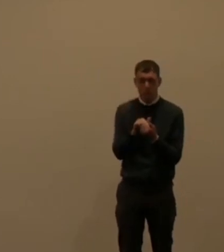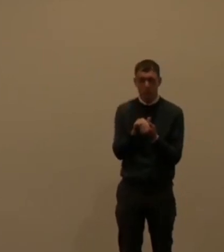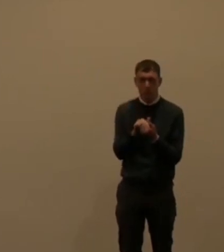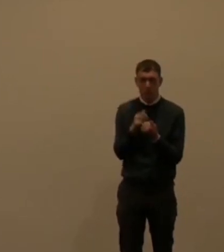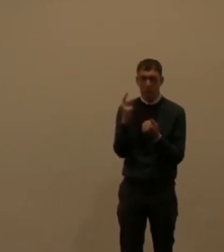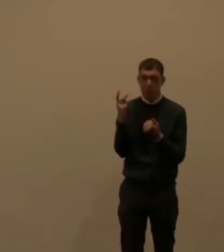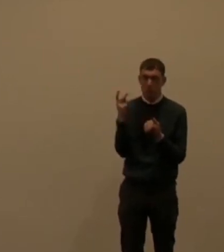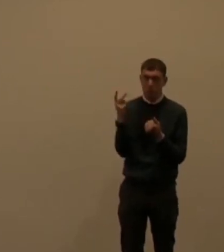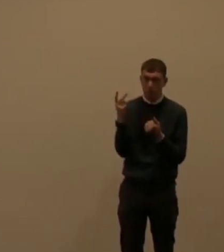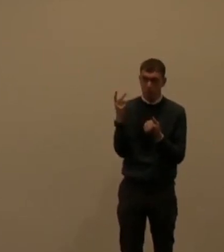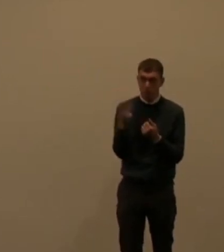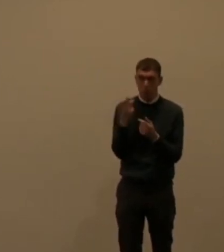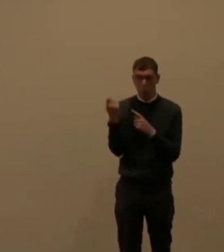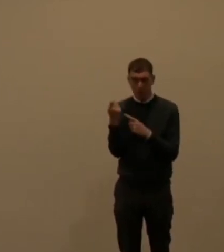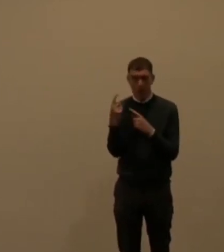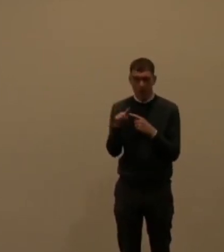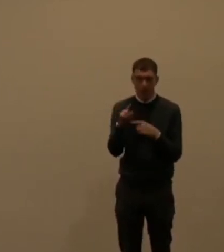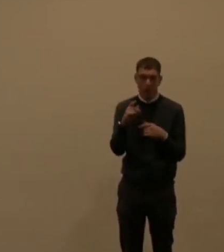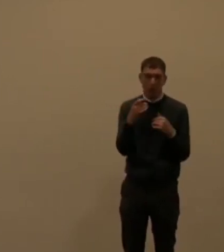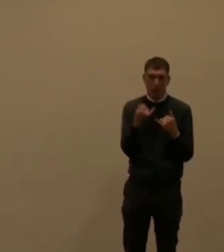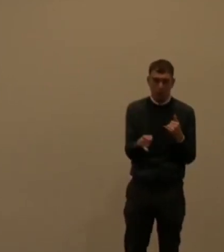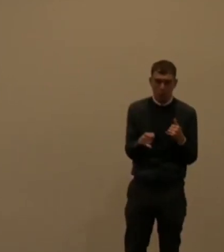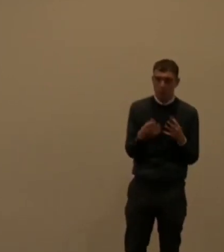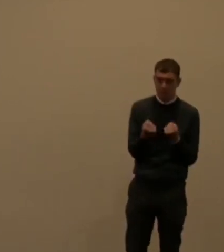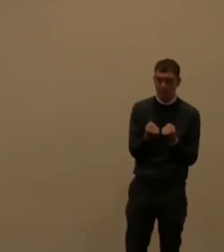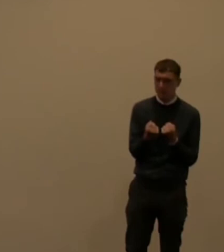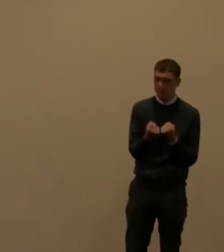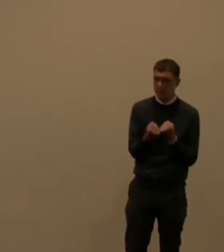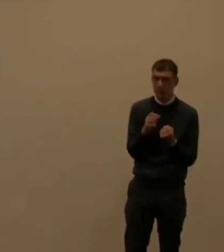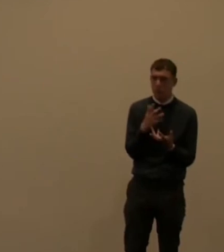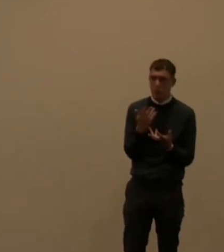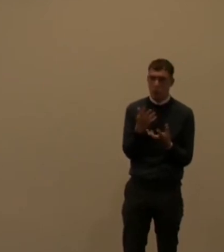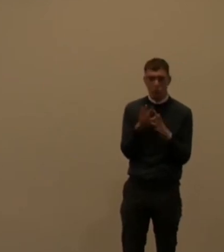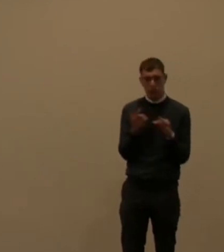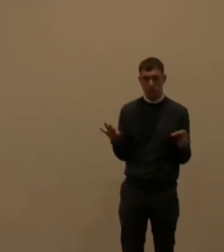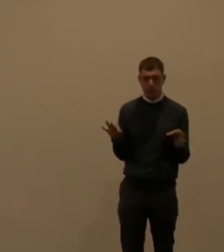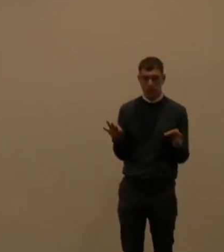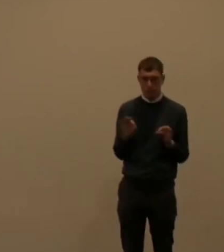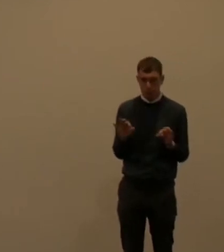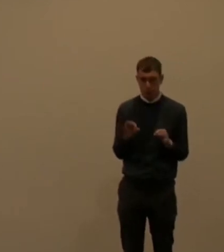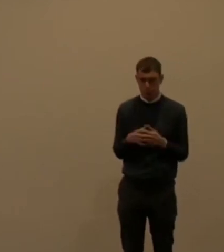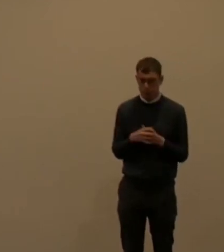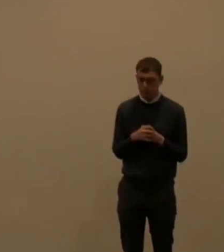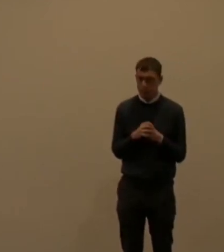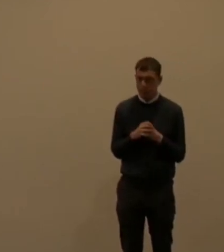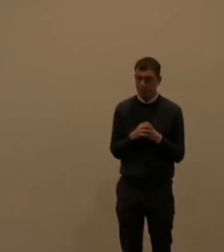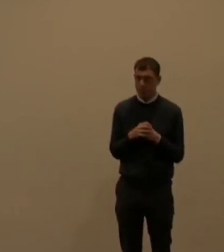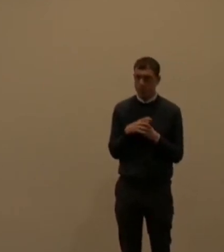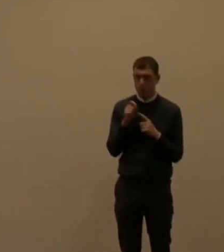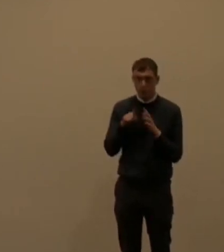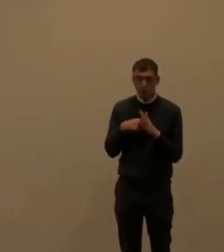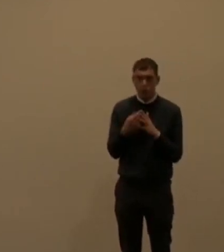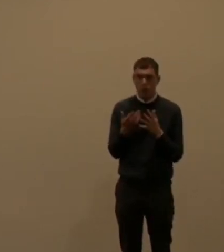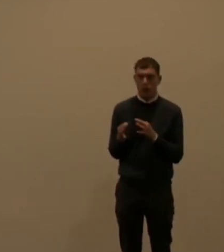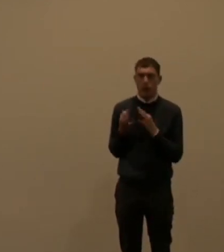there were both wins and losses, and not the fact that there was a whole silence in the company, and suddenly they hear that the CRM project is